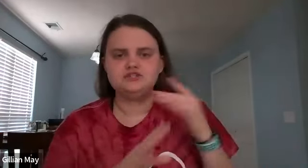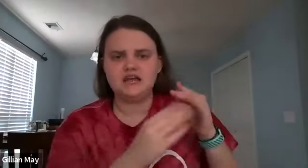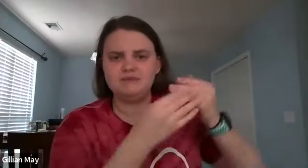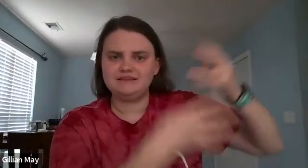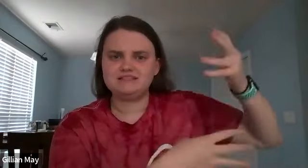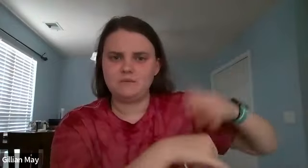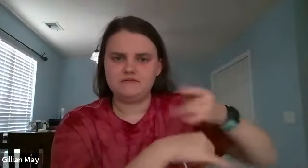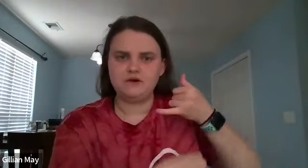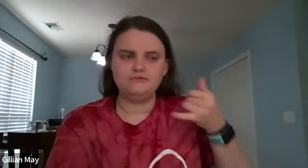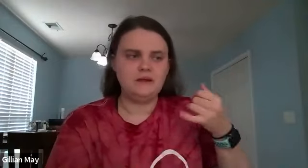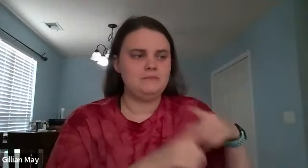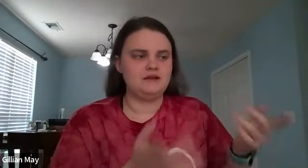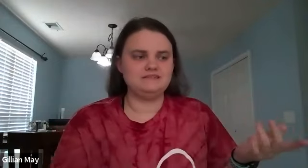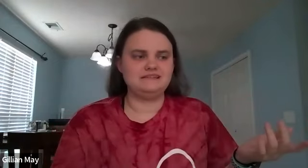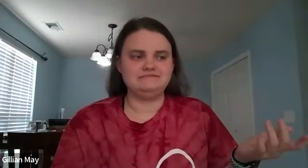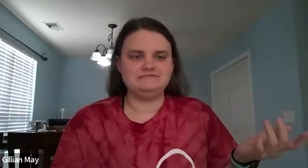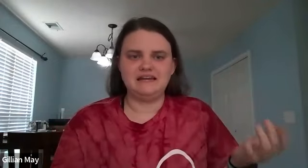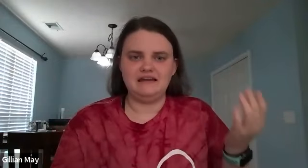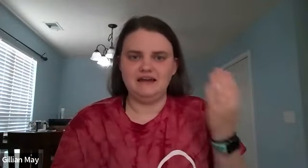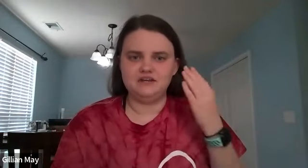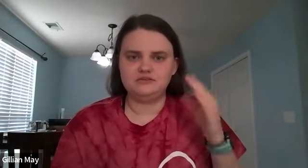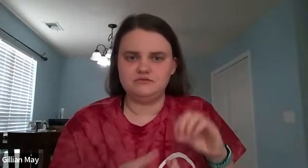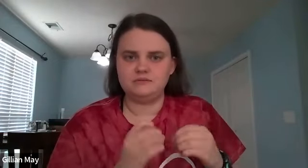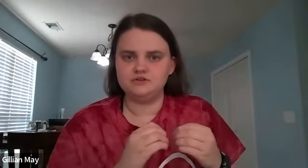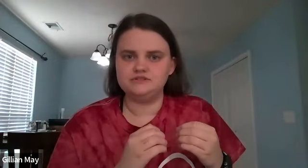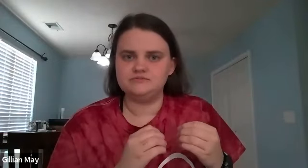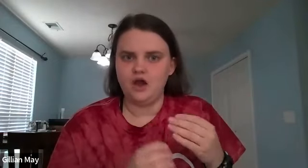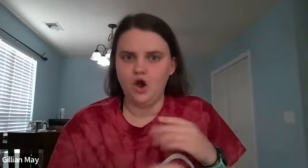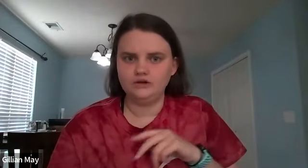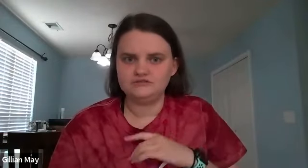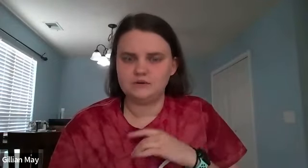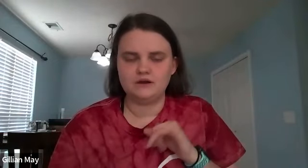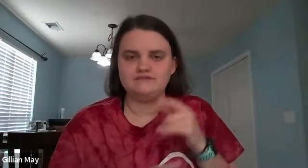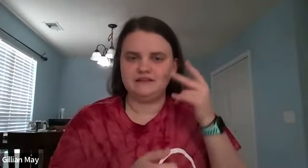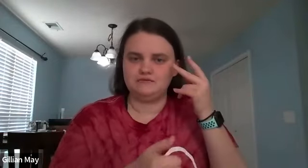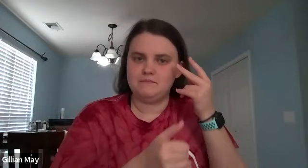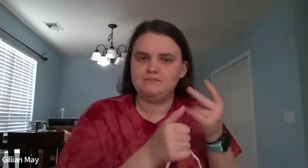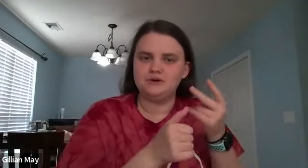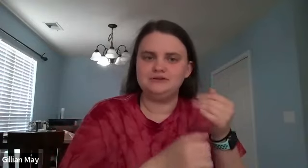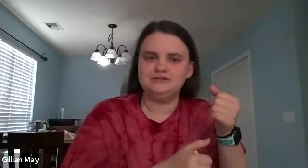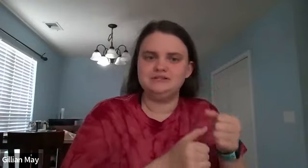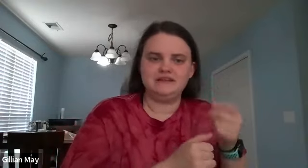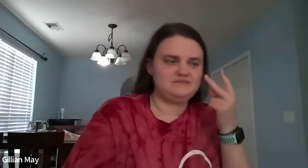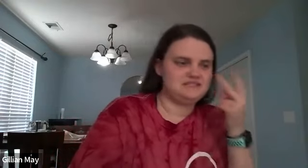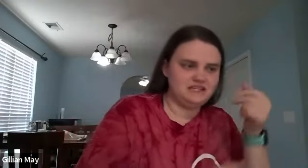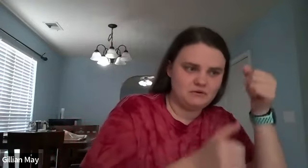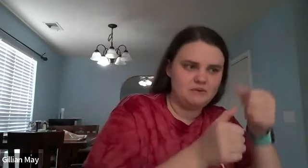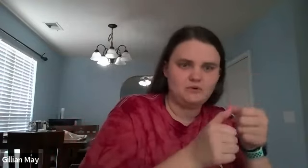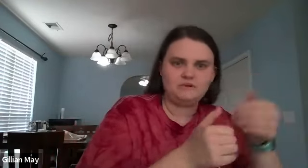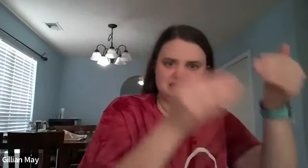have my list on my phone, but I was like, I know the numbers by heart, so I don't have to like remember, like have to see to remember what's the